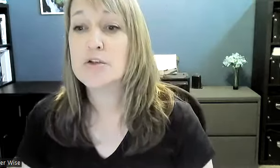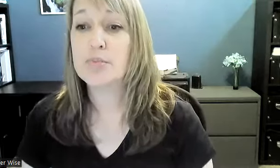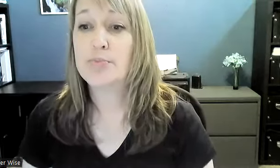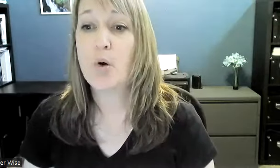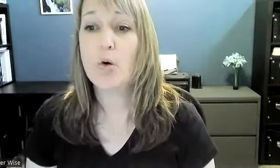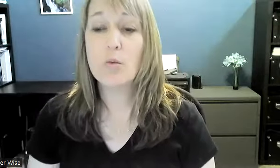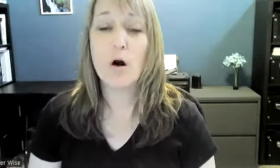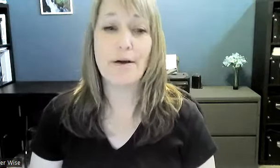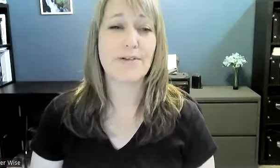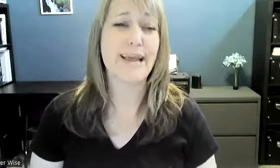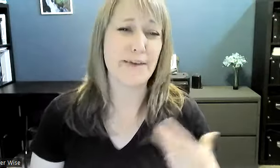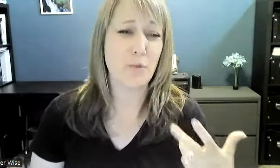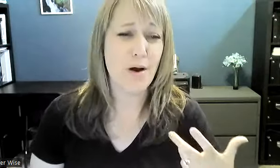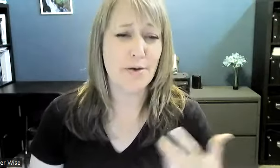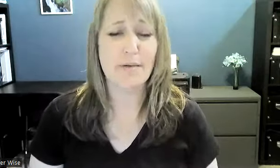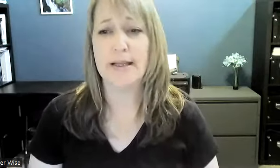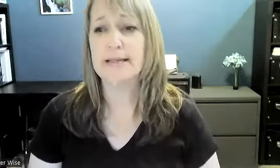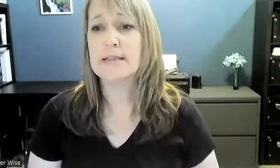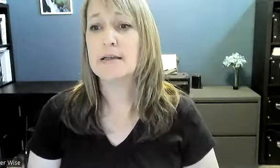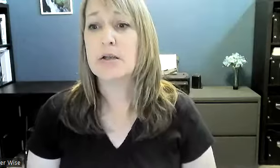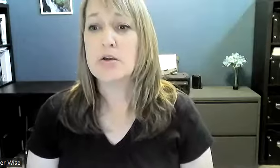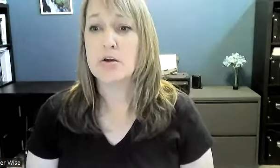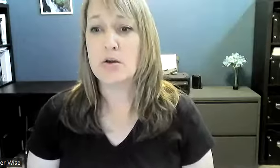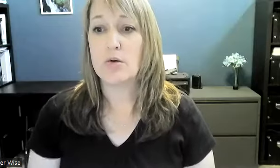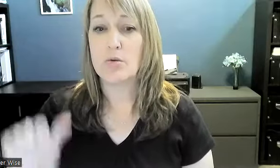To pour water, like if you're watering a plant, you